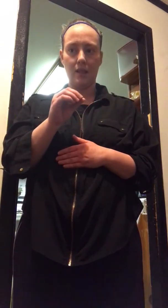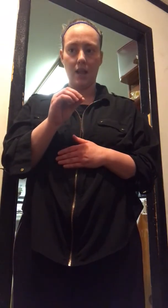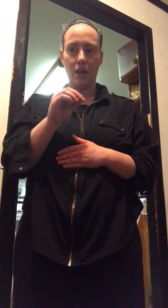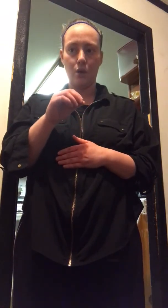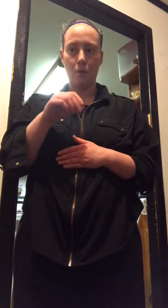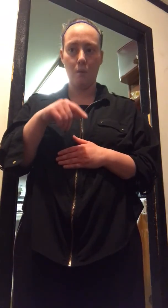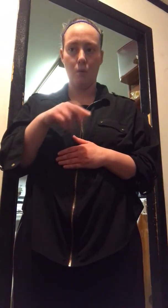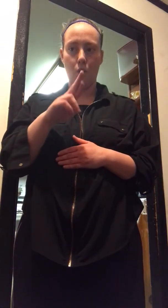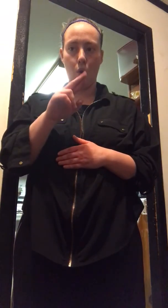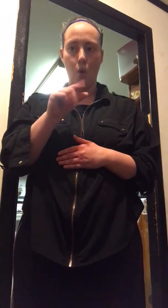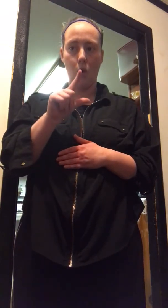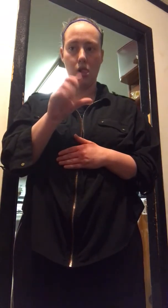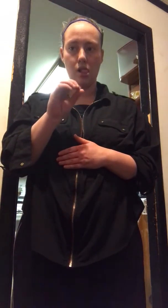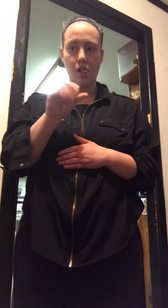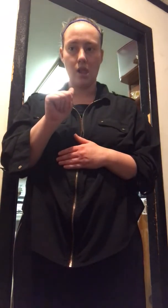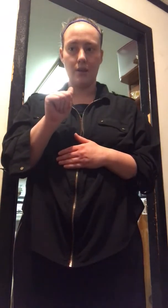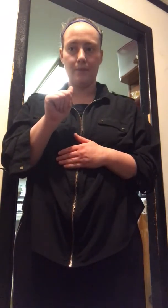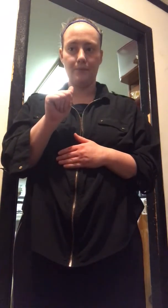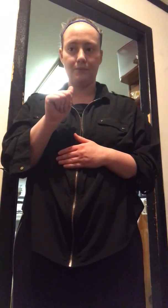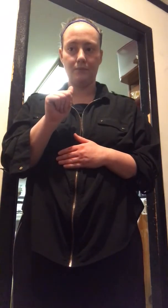The trachea to the esophagus.